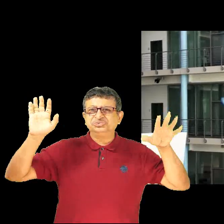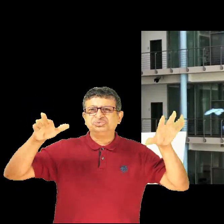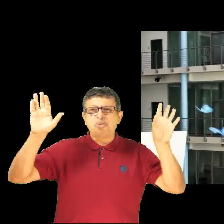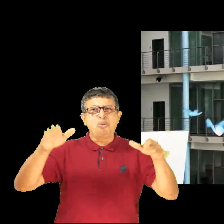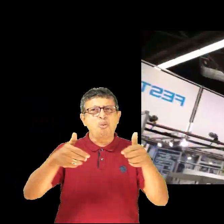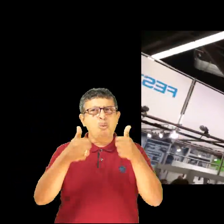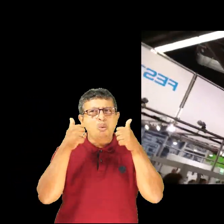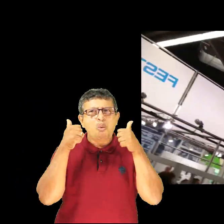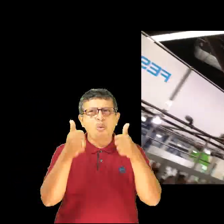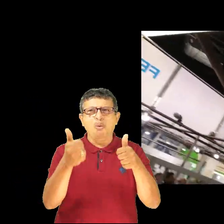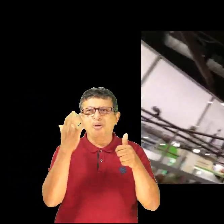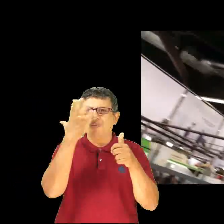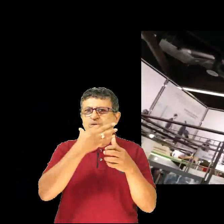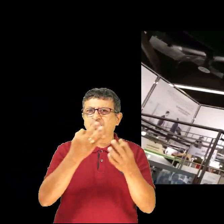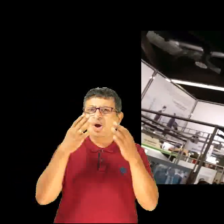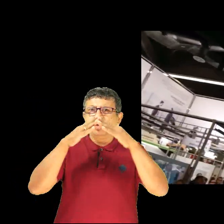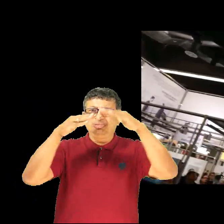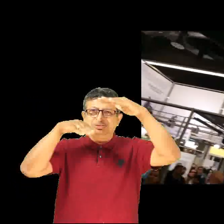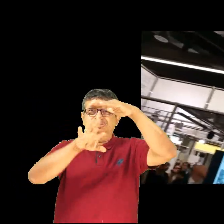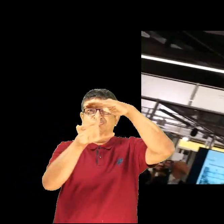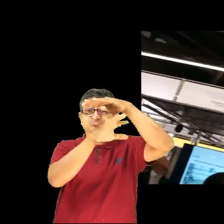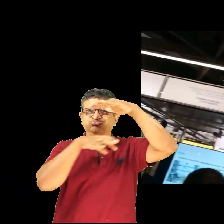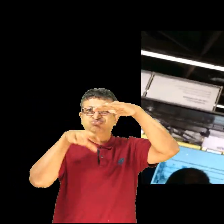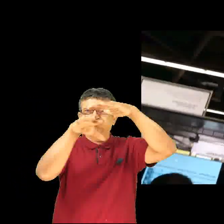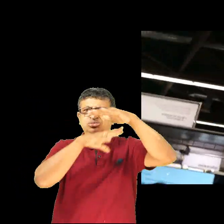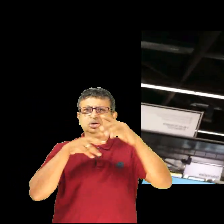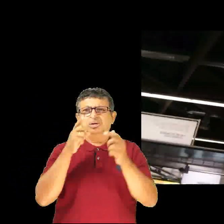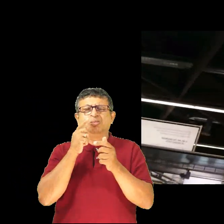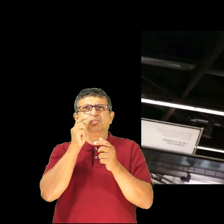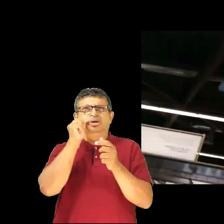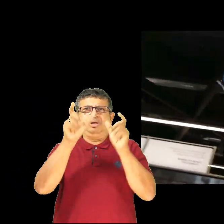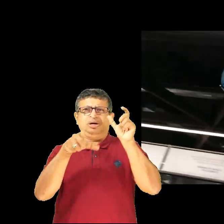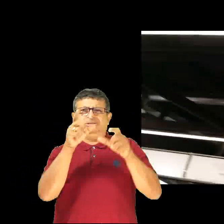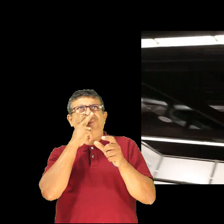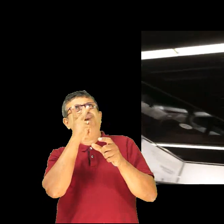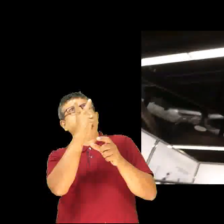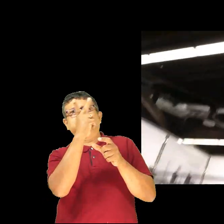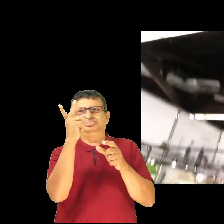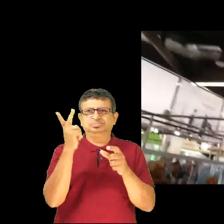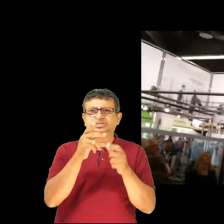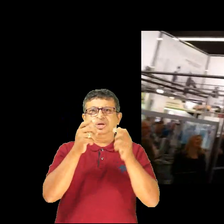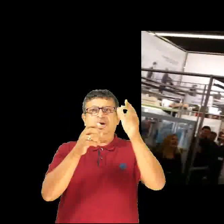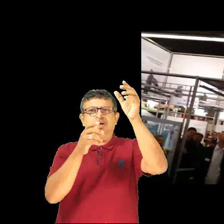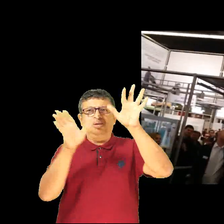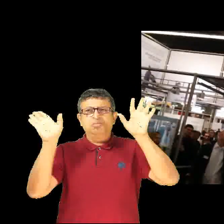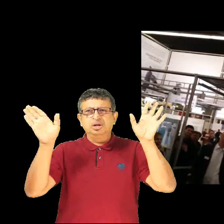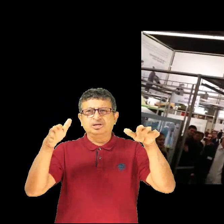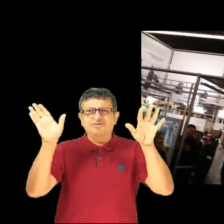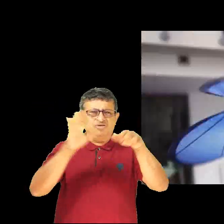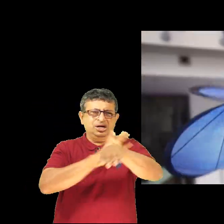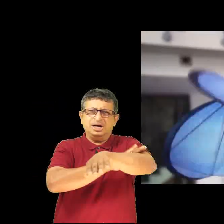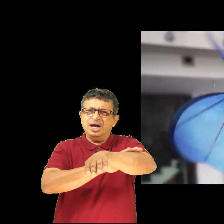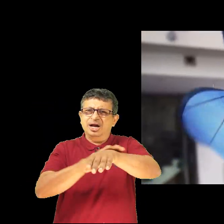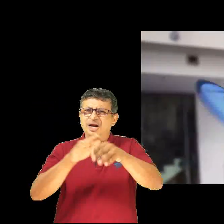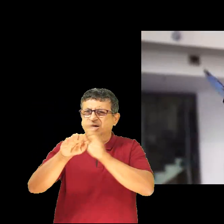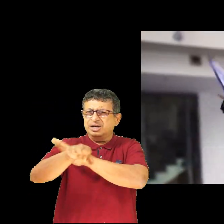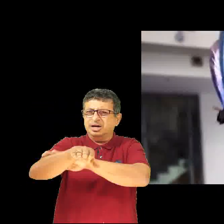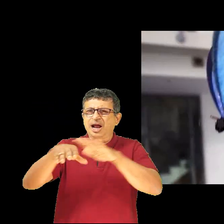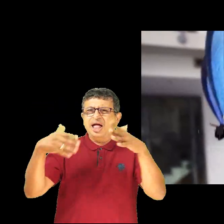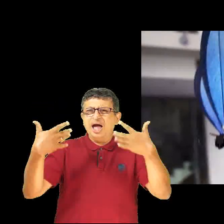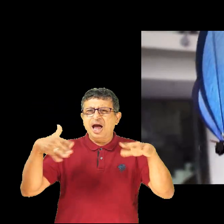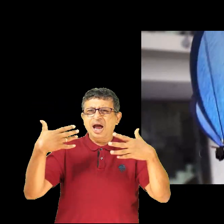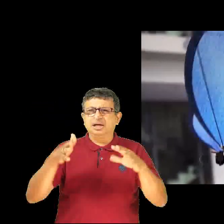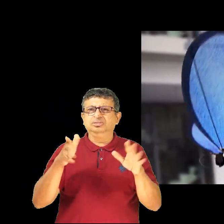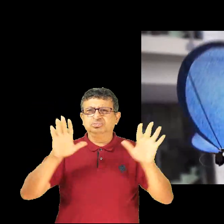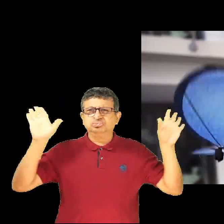even. The creation of butterfly robots opens the way for the creation of small, light, and efficient robotic structures. Festo is really